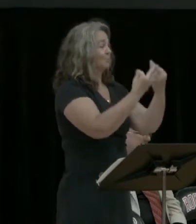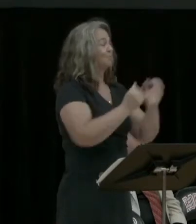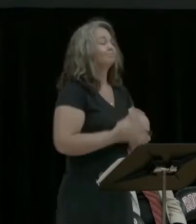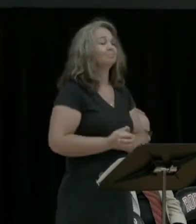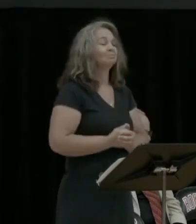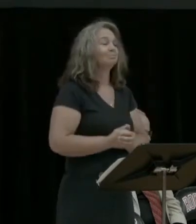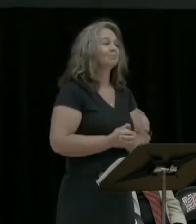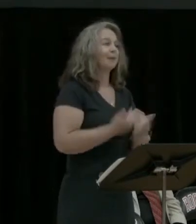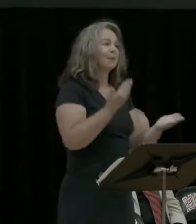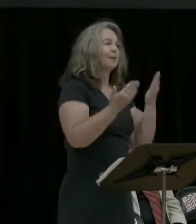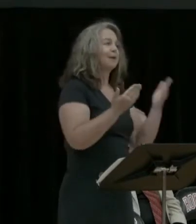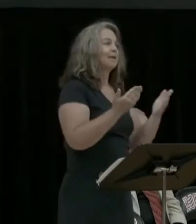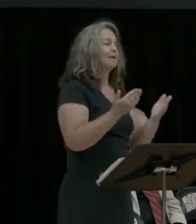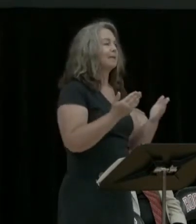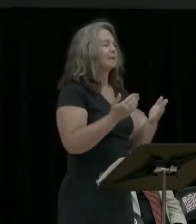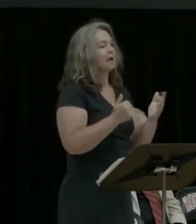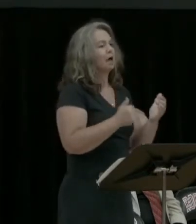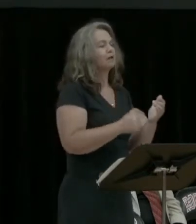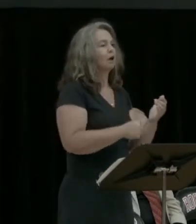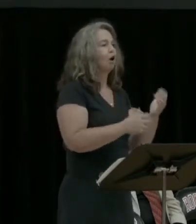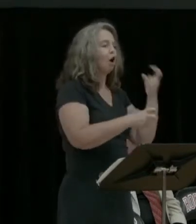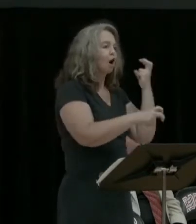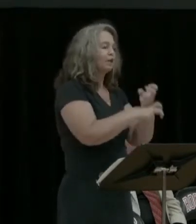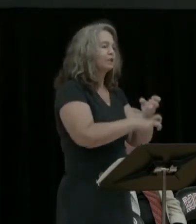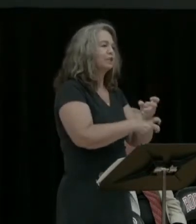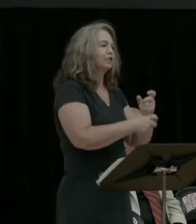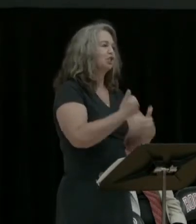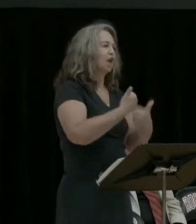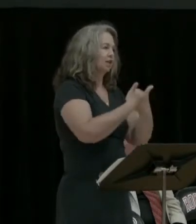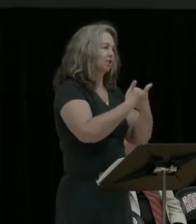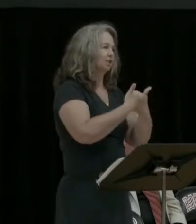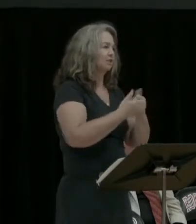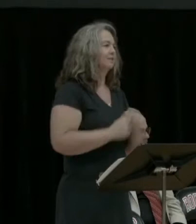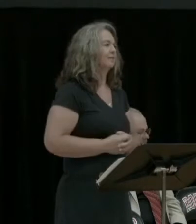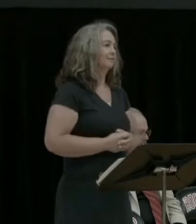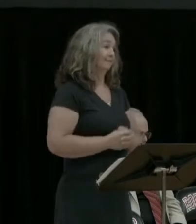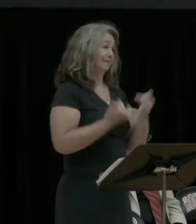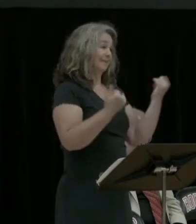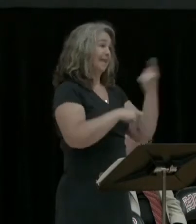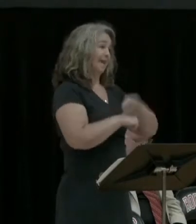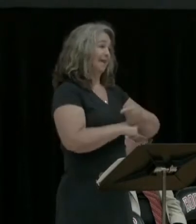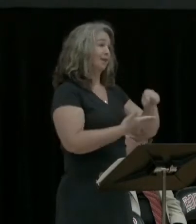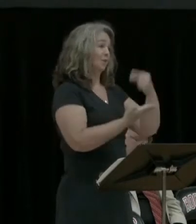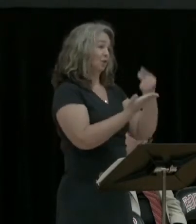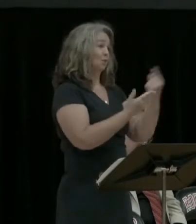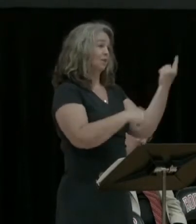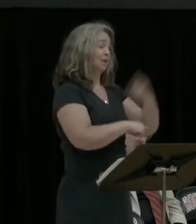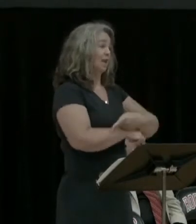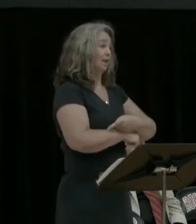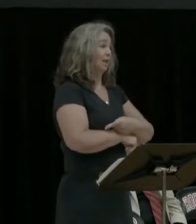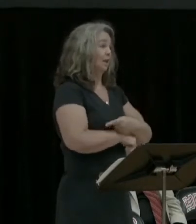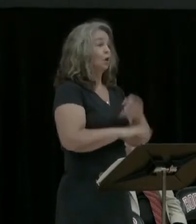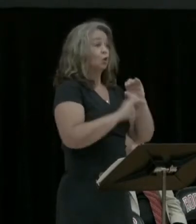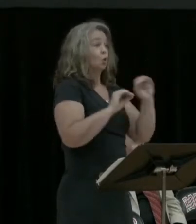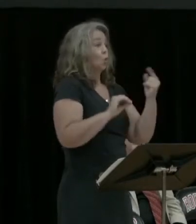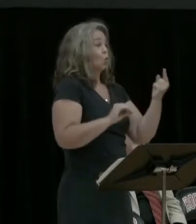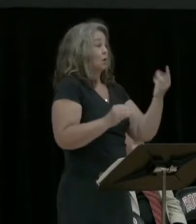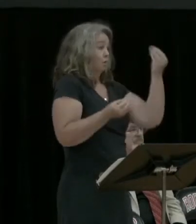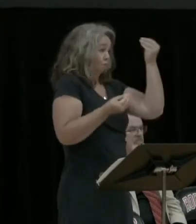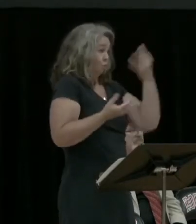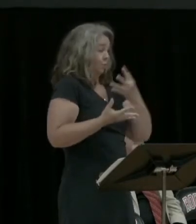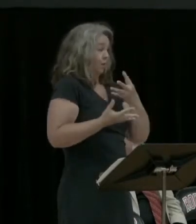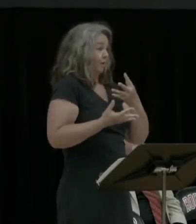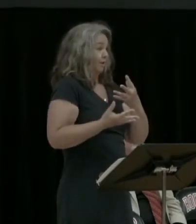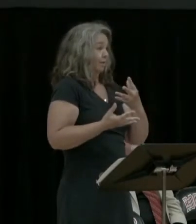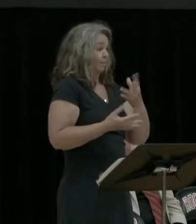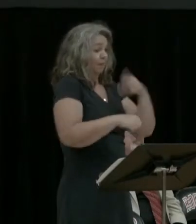But perhaps the biggest adjustment for me was graduation day. No one told me how